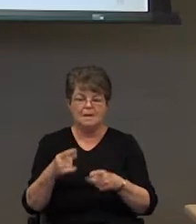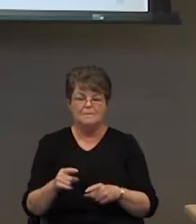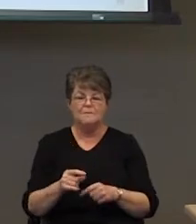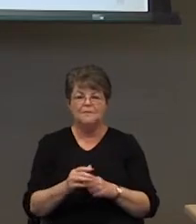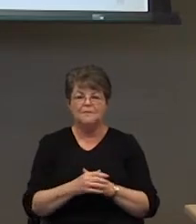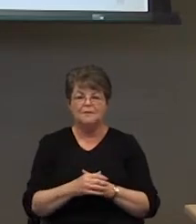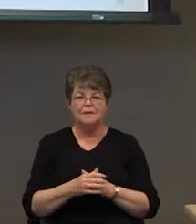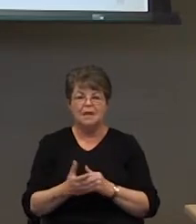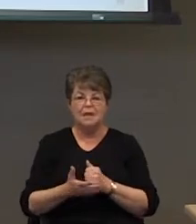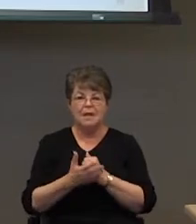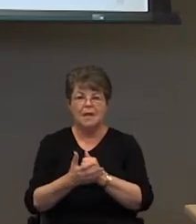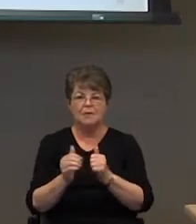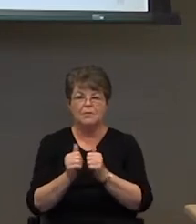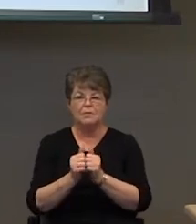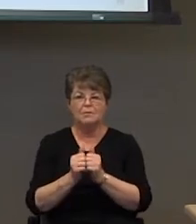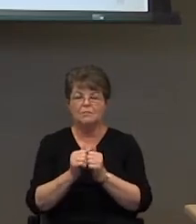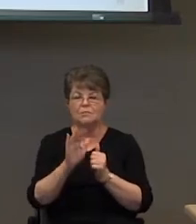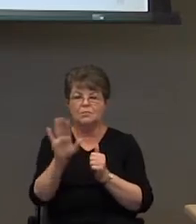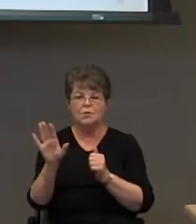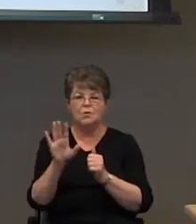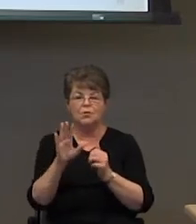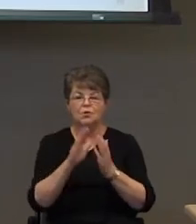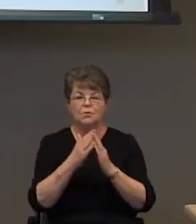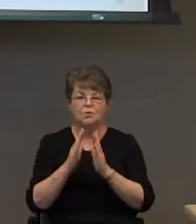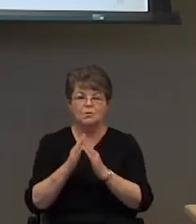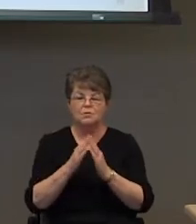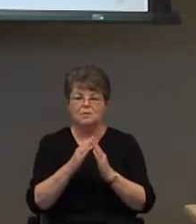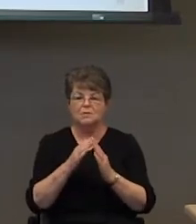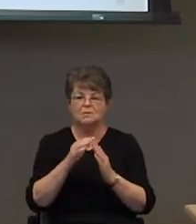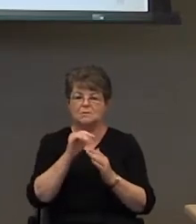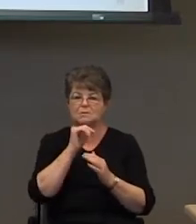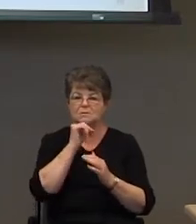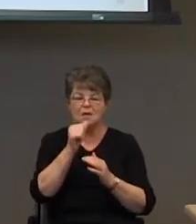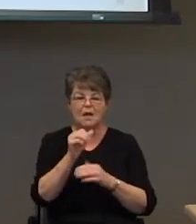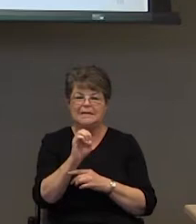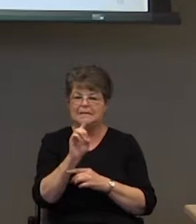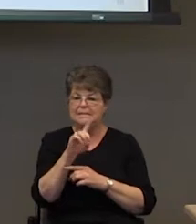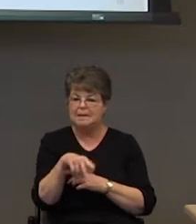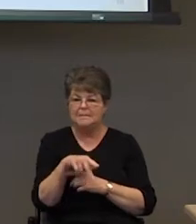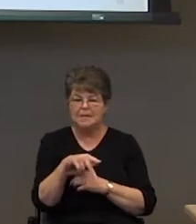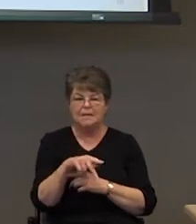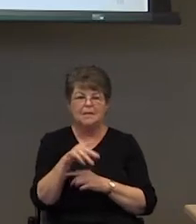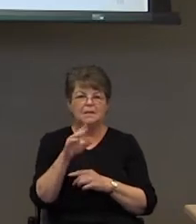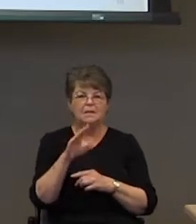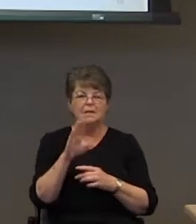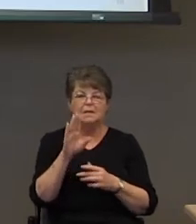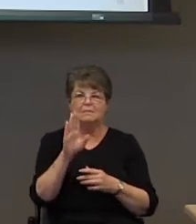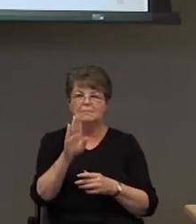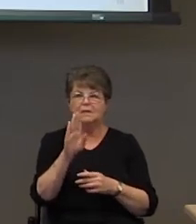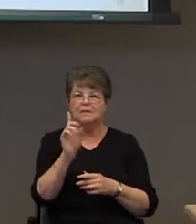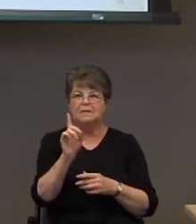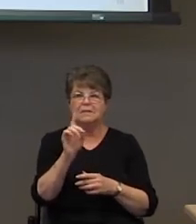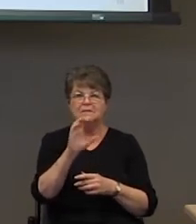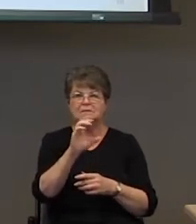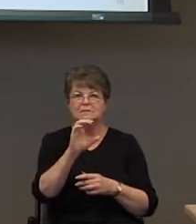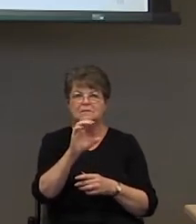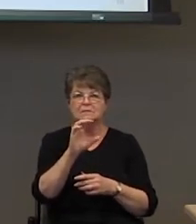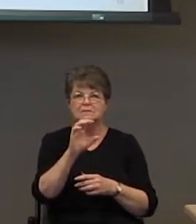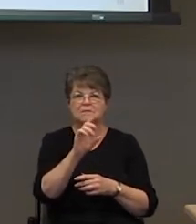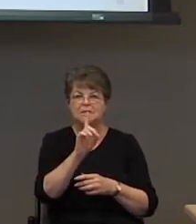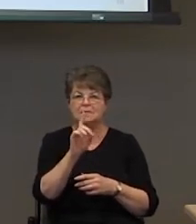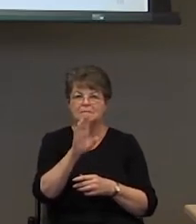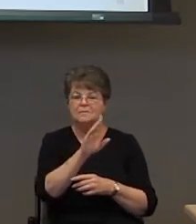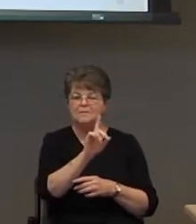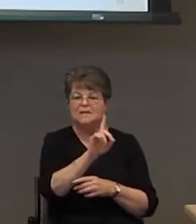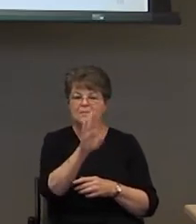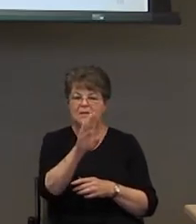Activate your community to help with economic development. This is not the responsibility of the EDP or the BCDC or the whatever John you were